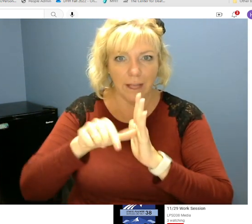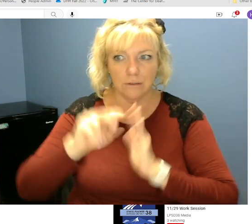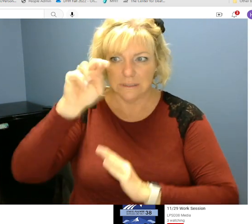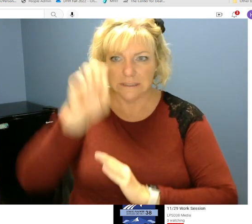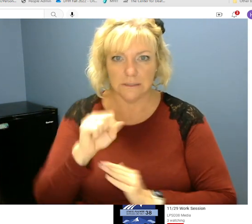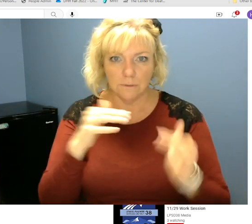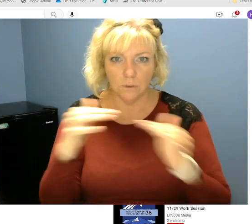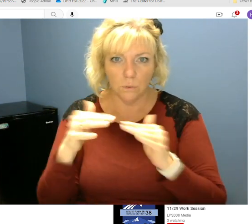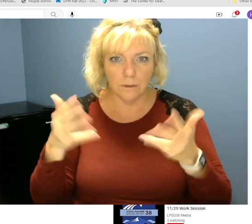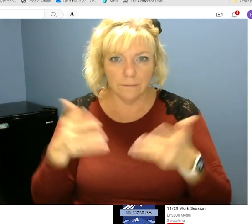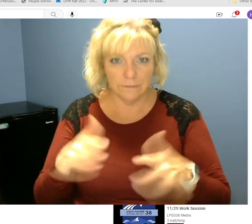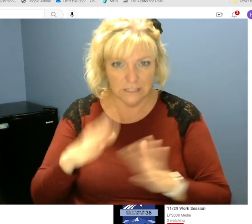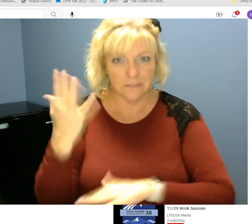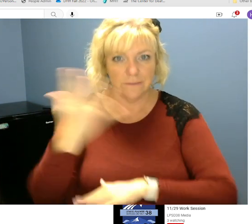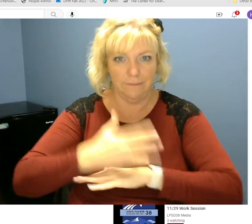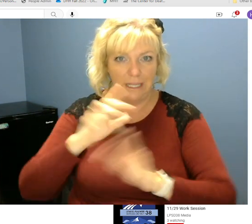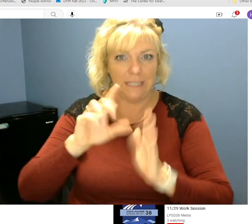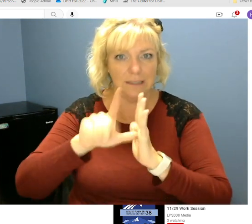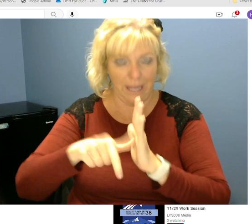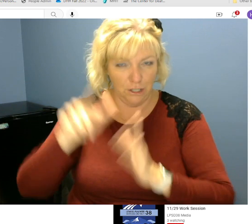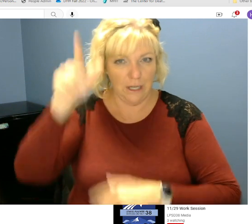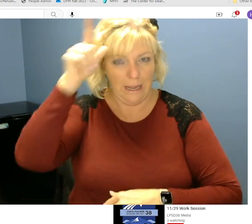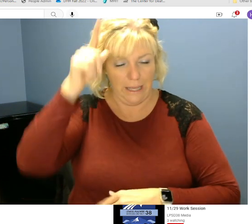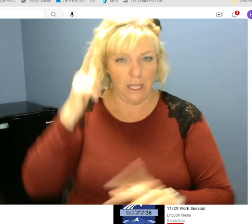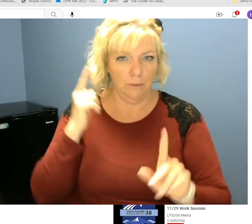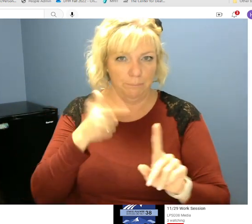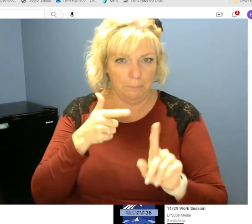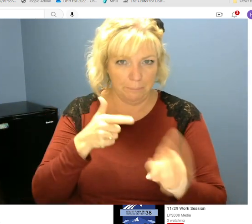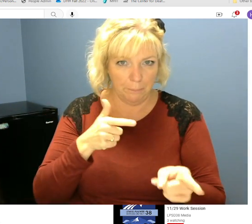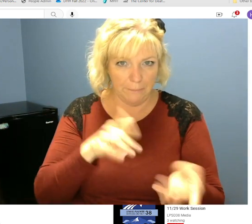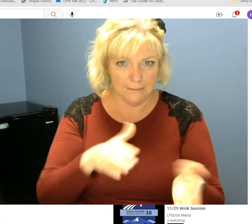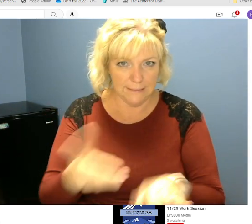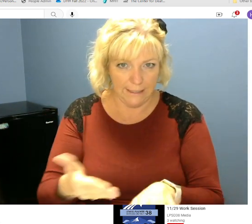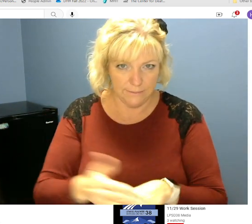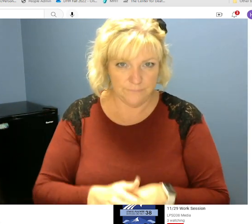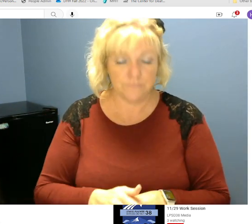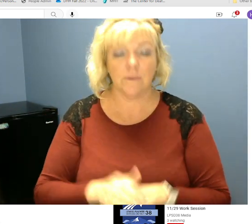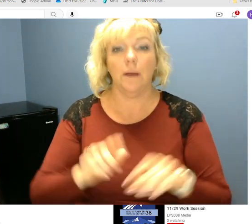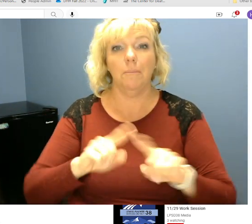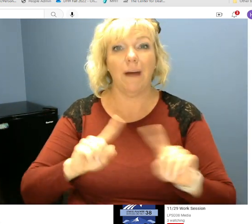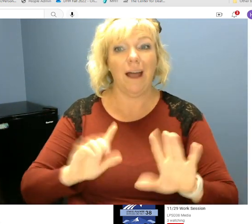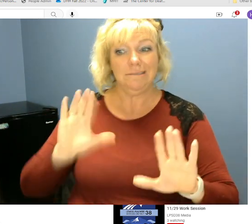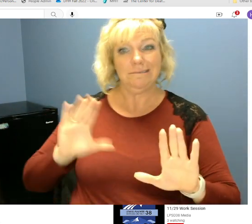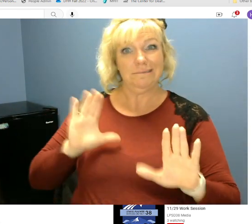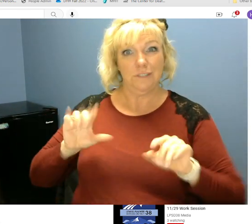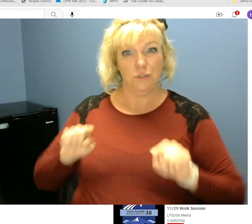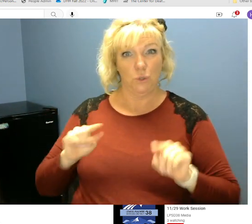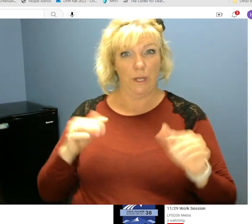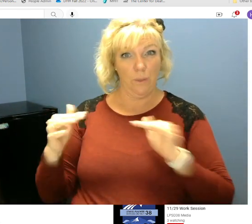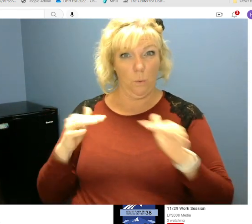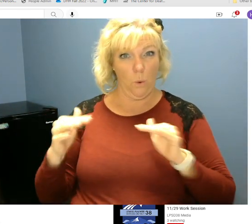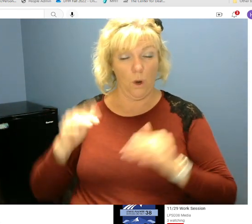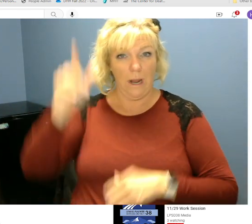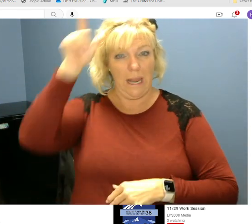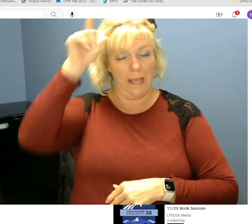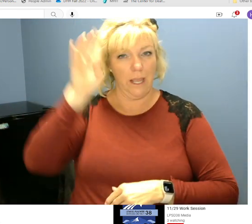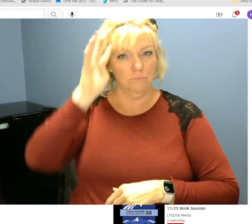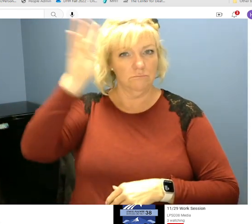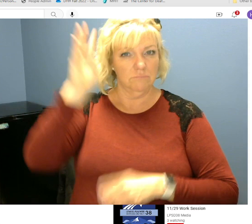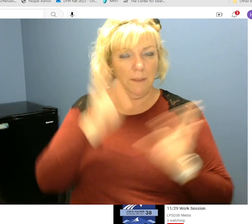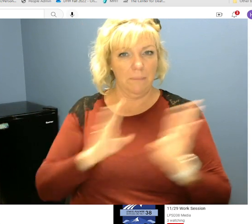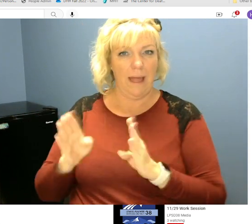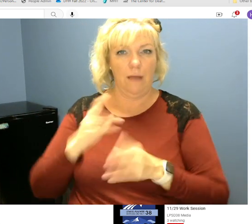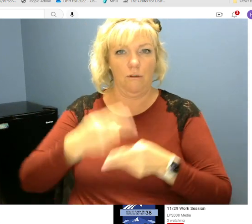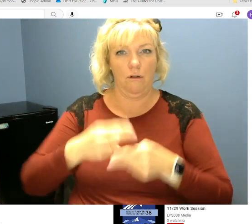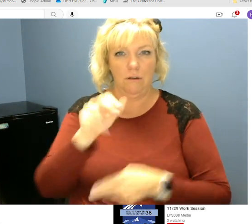ends. But during the war, he issued his 10% plan. And what this said is that when 10% of the people who